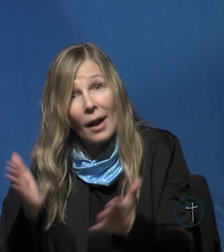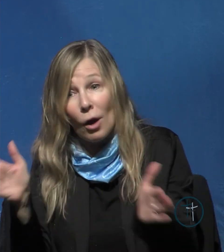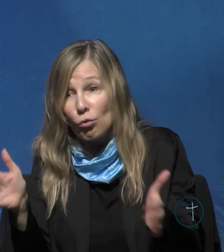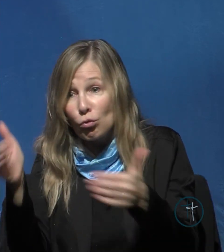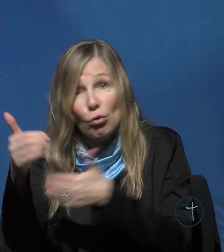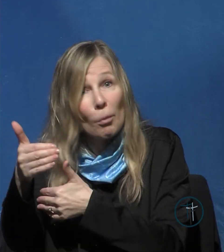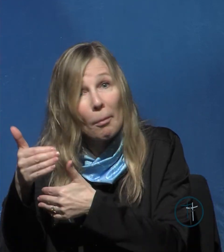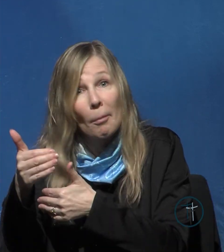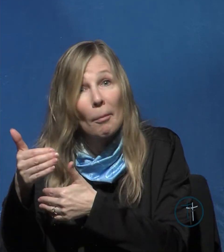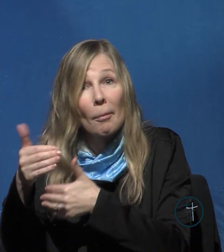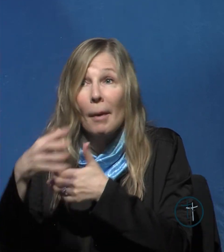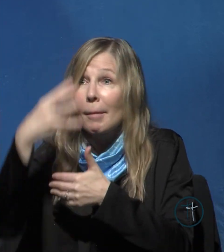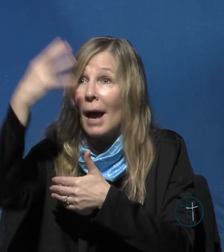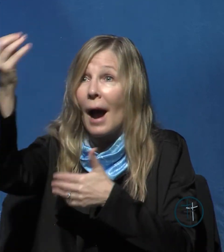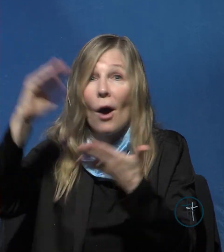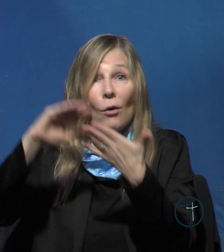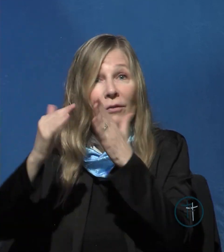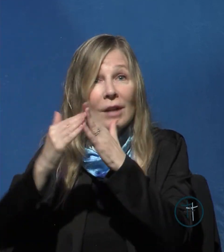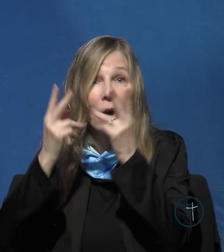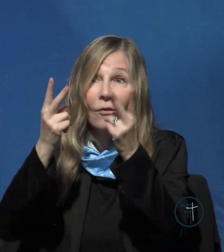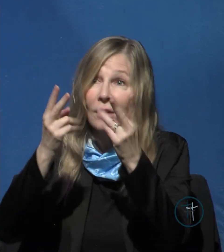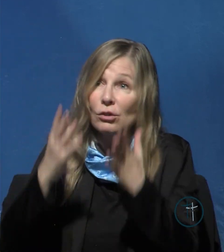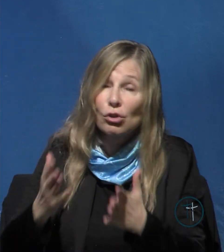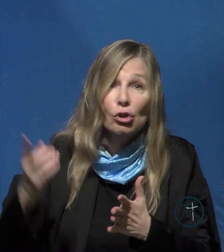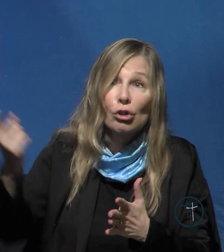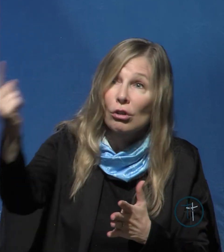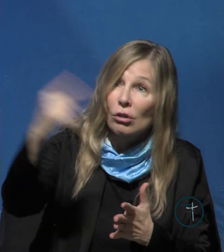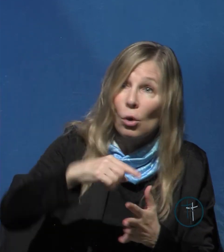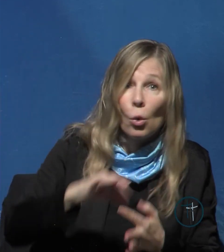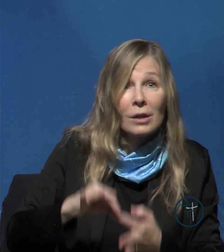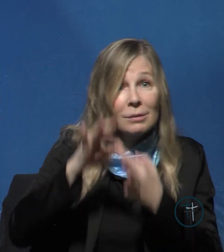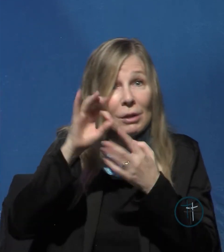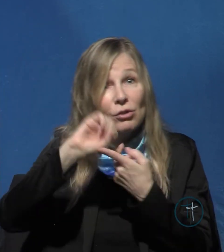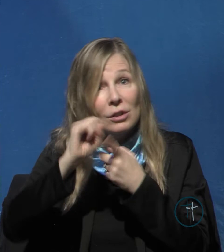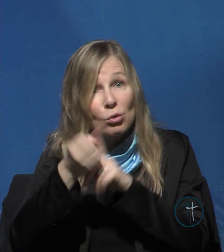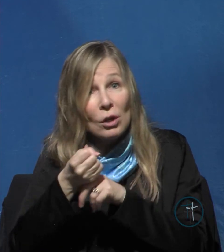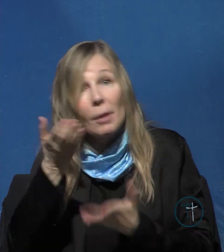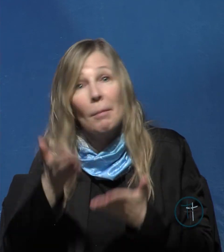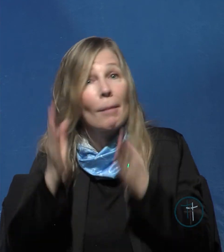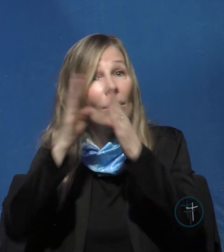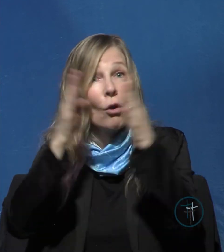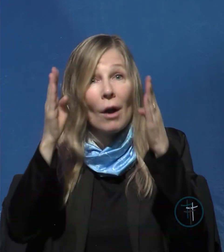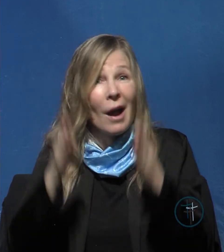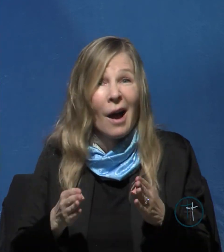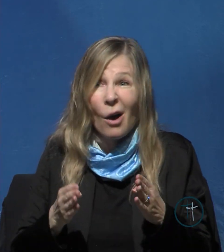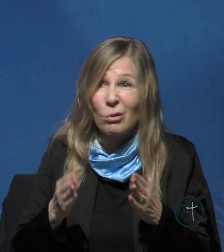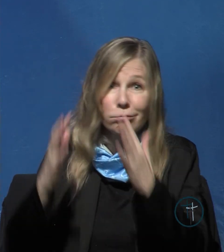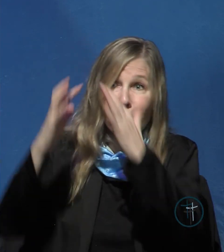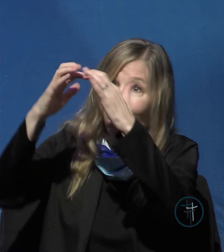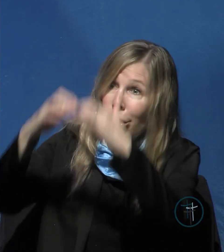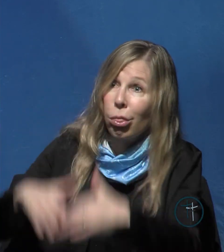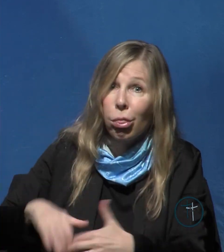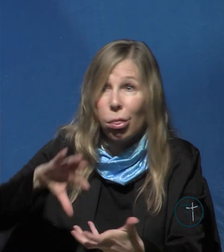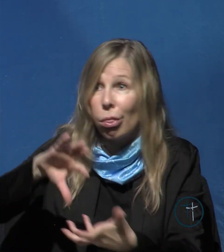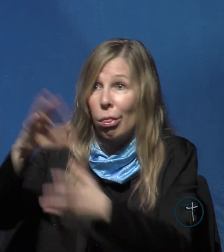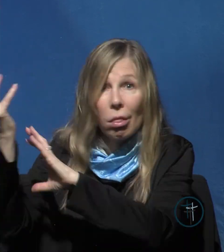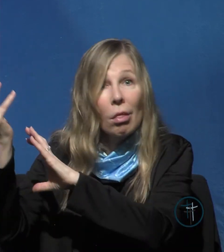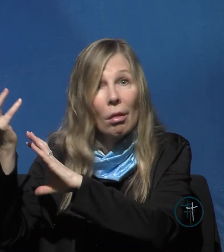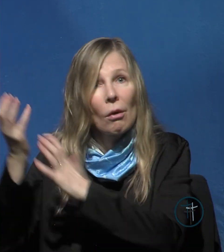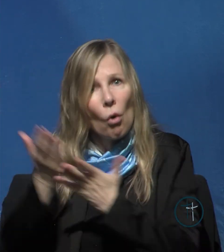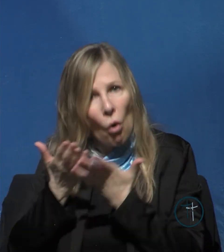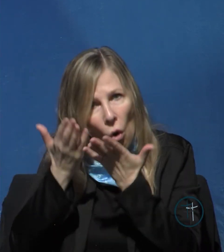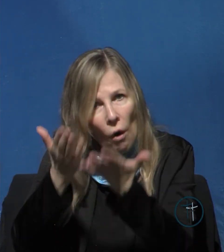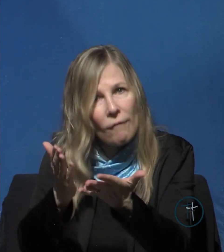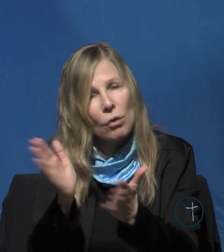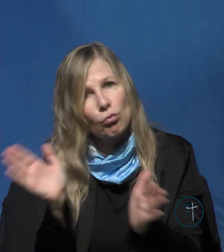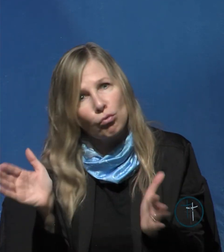have out-of-town guests coming in. Maybe someone has a special circumstance. Maybe their house is uninhabitable. Maybe they're in a lurch. You can offer